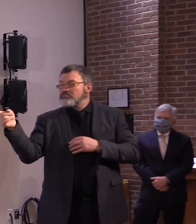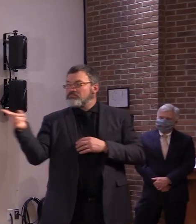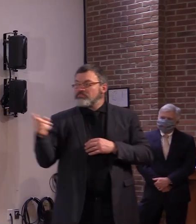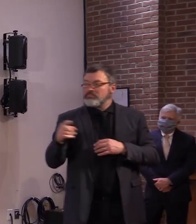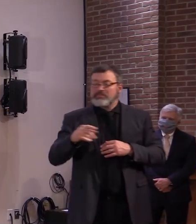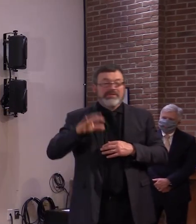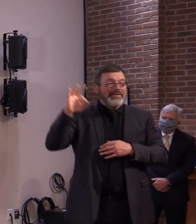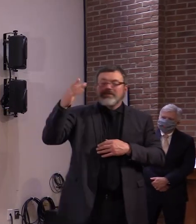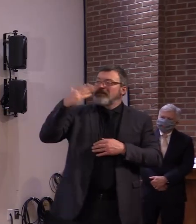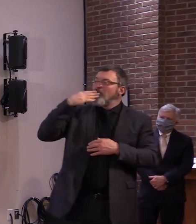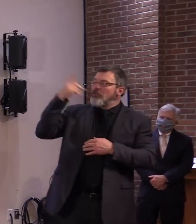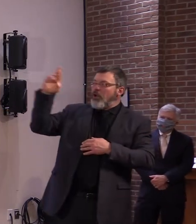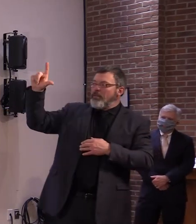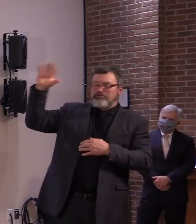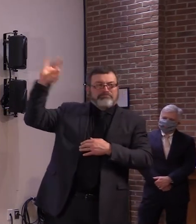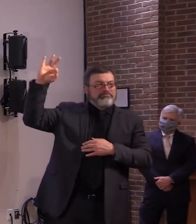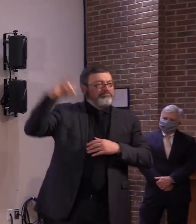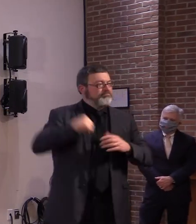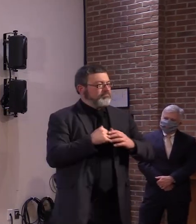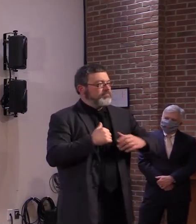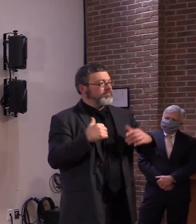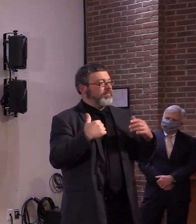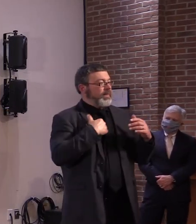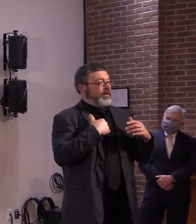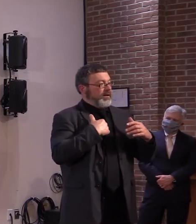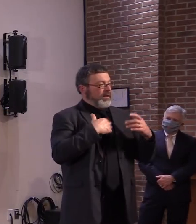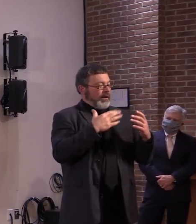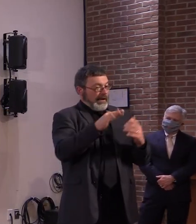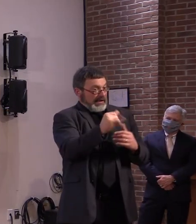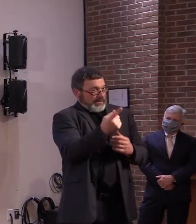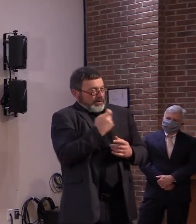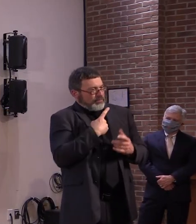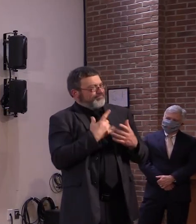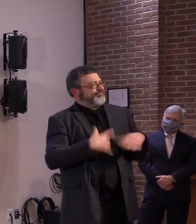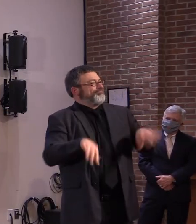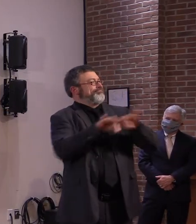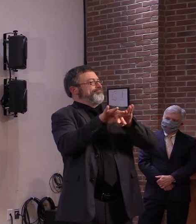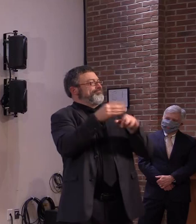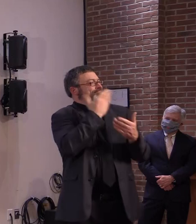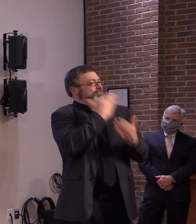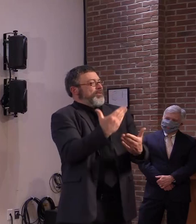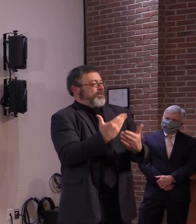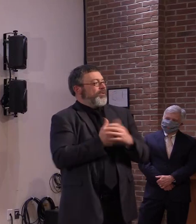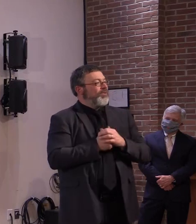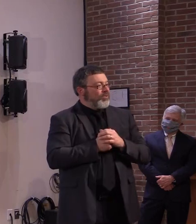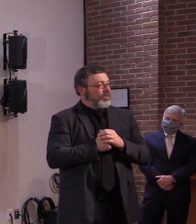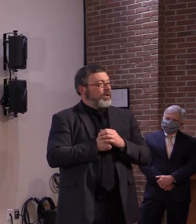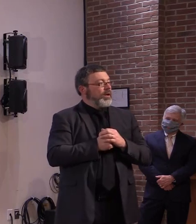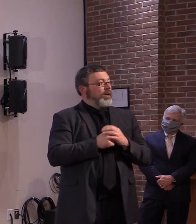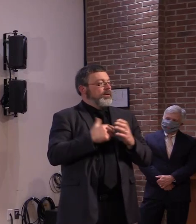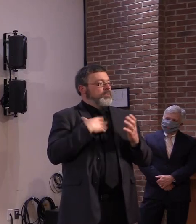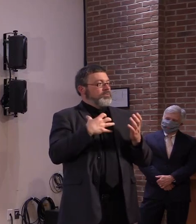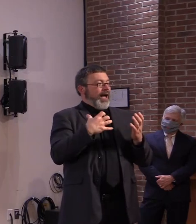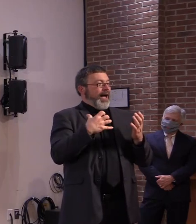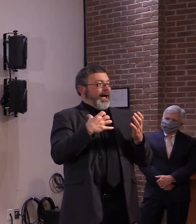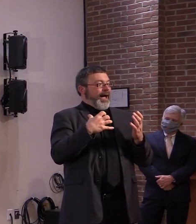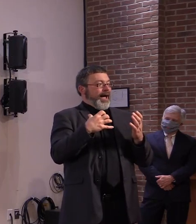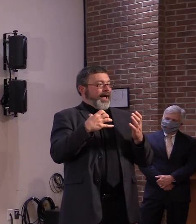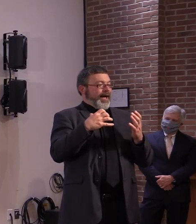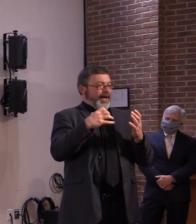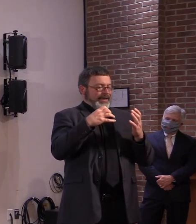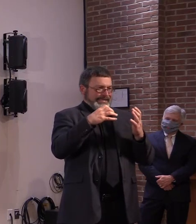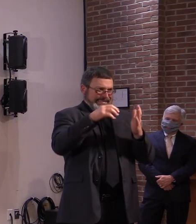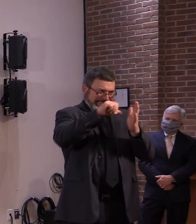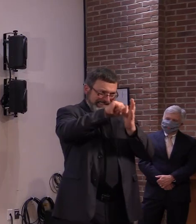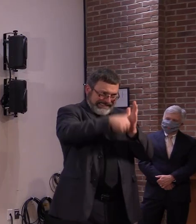Well, thanks so much for asking that question. I do want to reiterate the importance of a flu vaccine, and we know that young